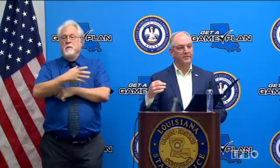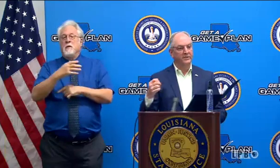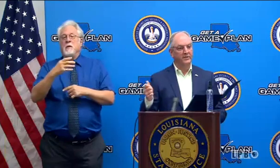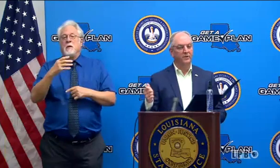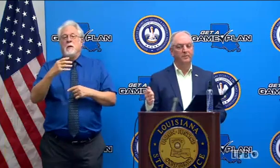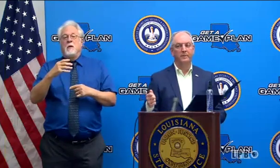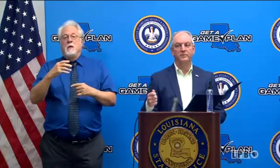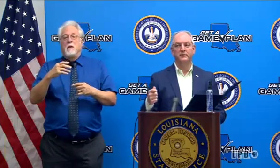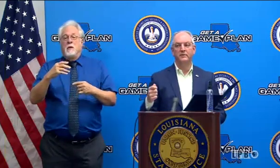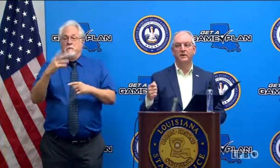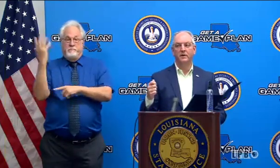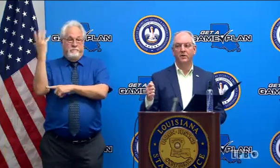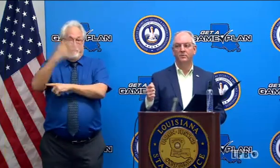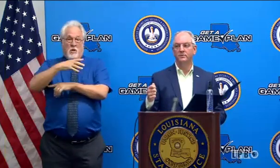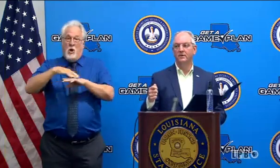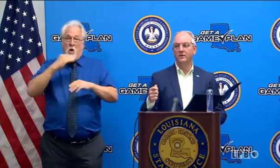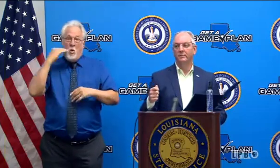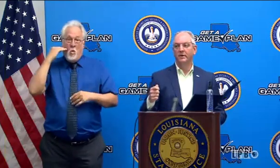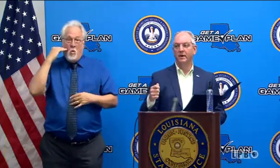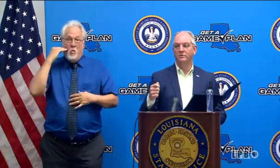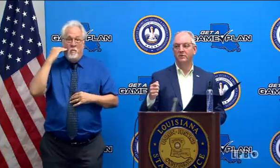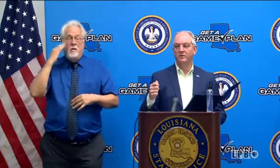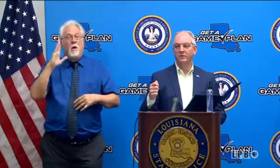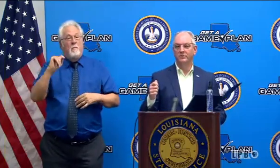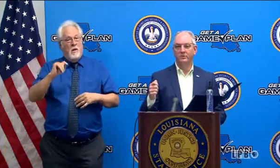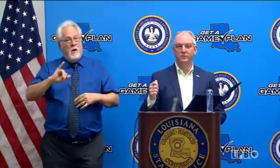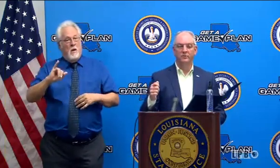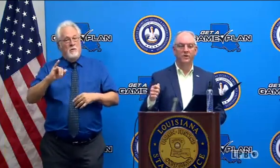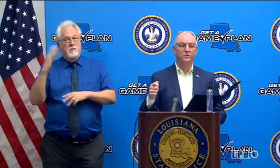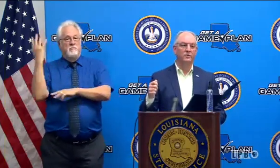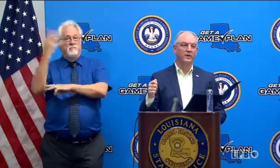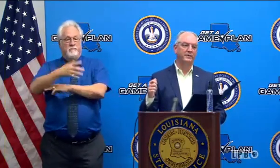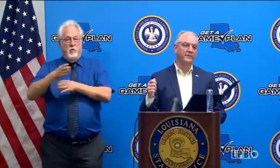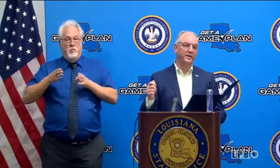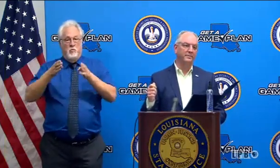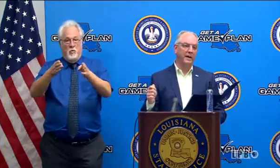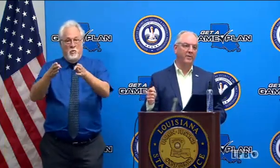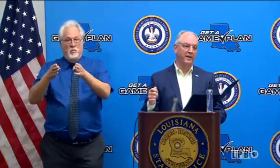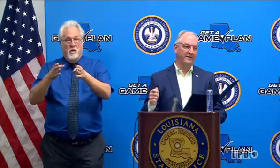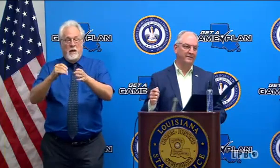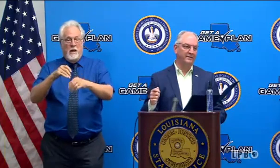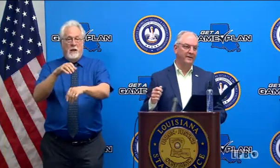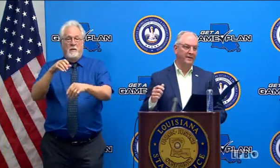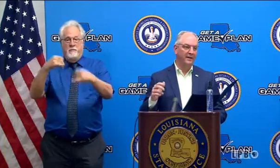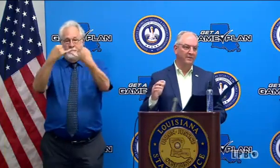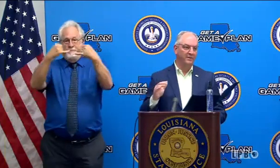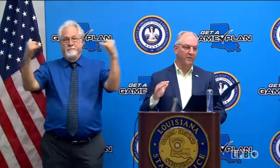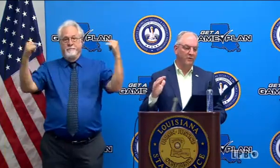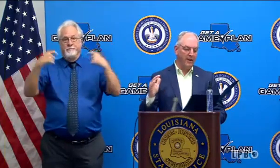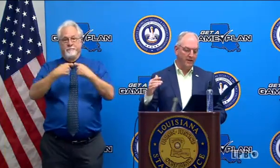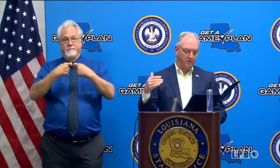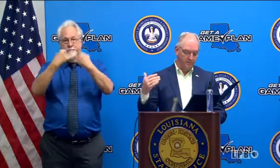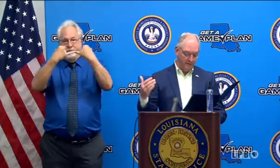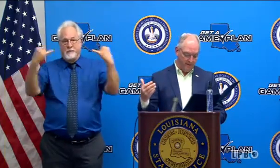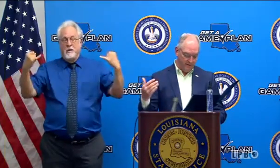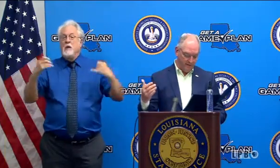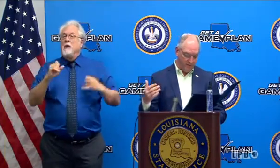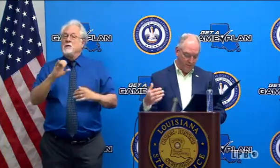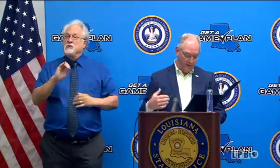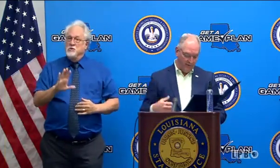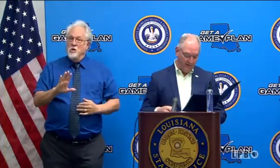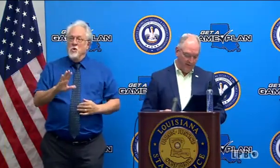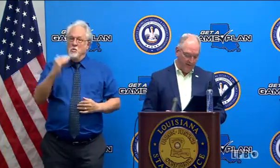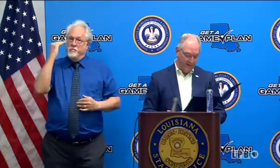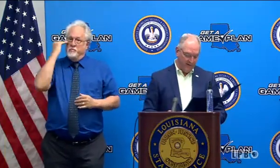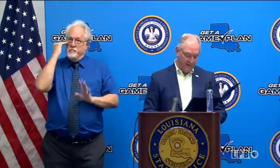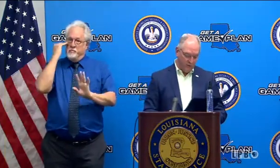over, potentially onto people's homes, but also onto roadways and power lines. So everybody should be